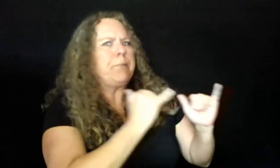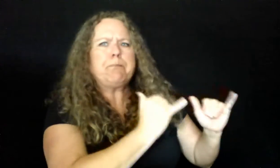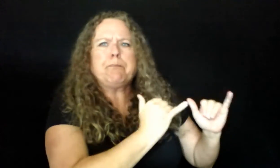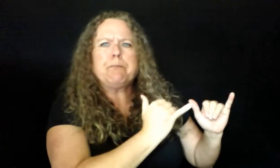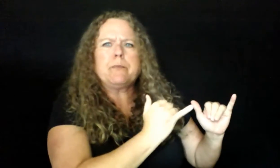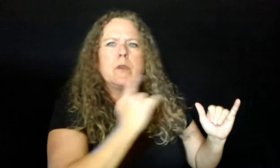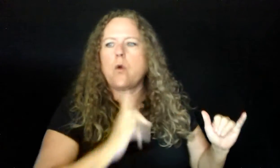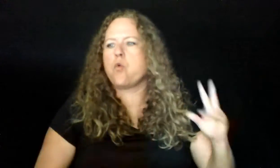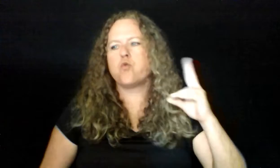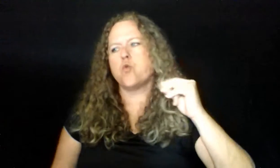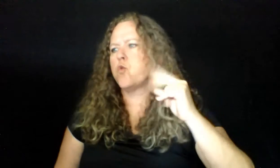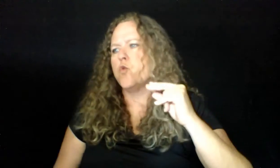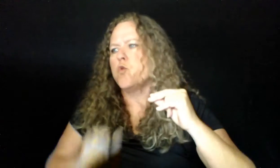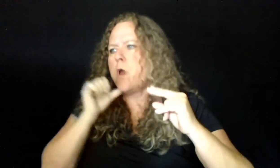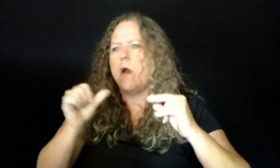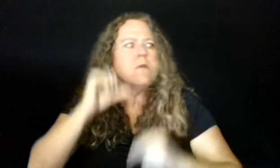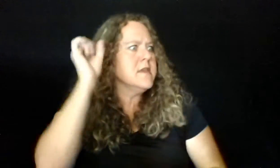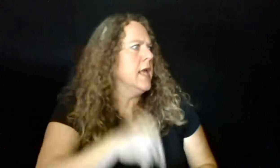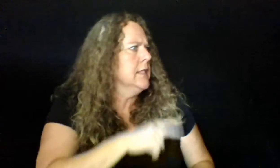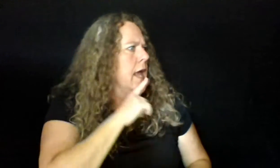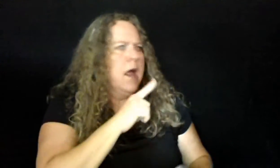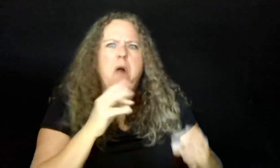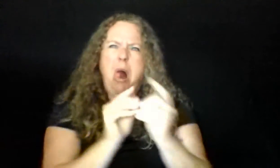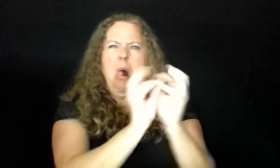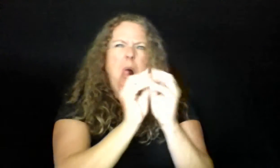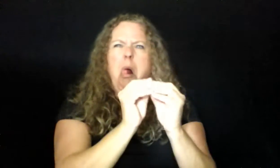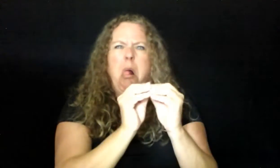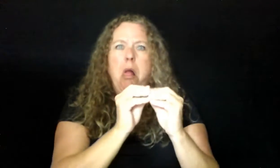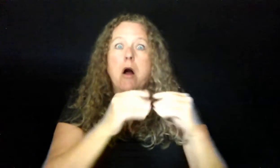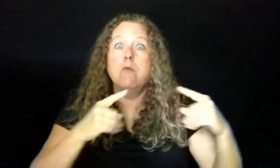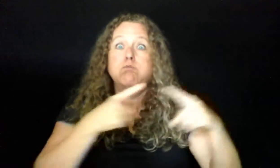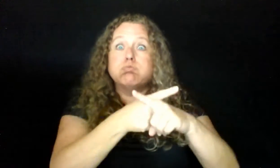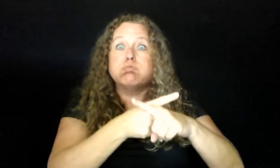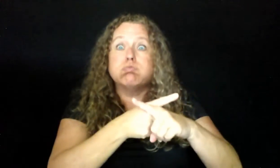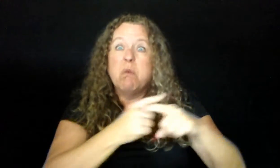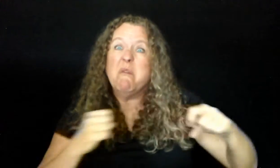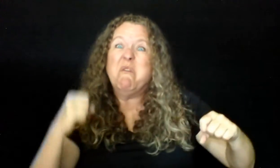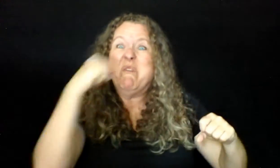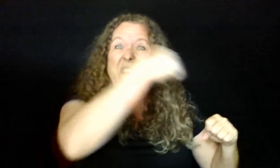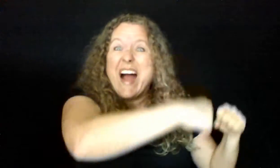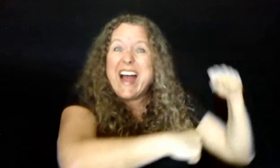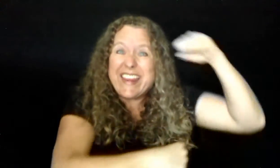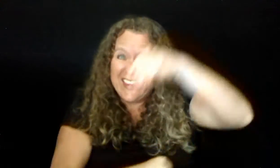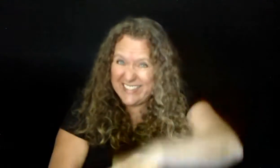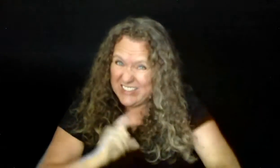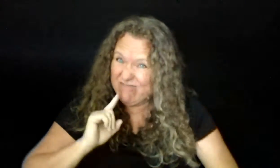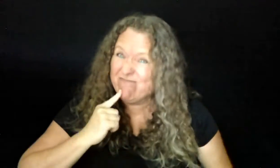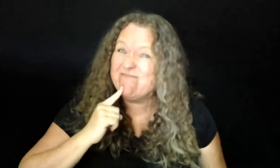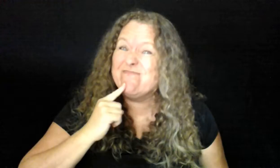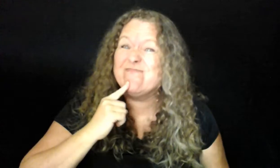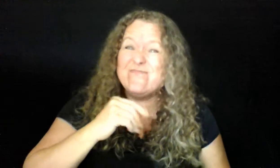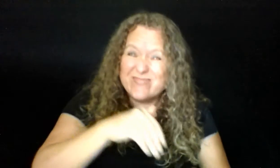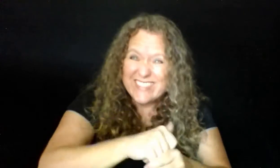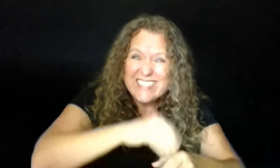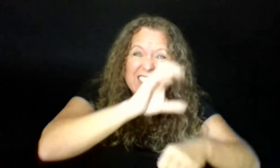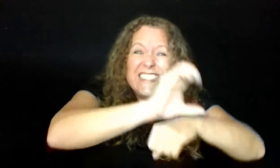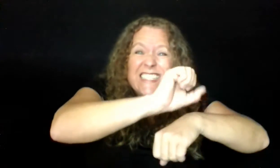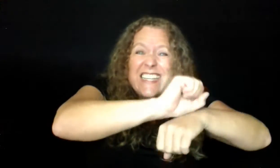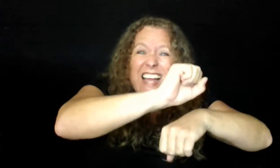well, no, you're not. And then a fight would ensue. And I mean fist fights would ensue. They'd break out in the synagogues. Here's another thing. One of the freedoms that Rome